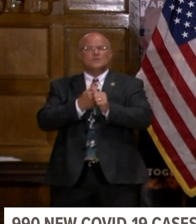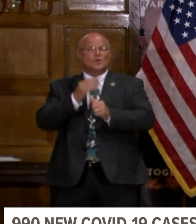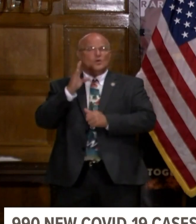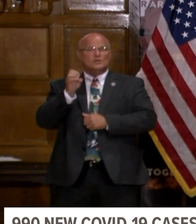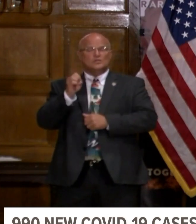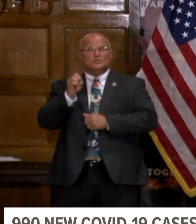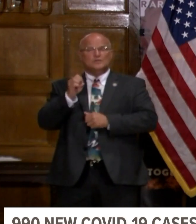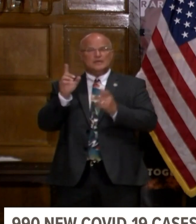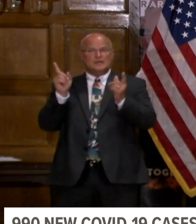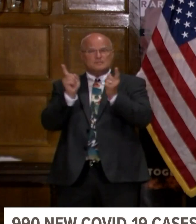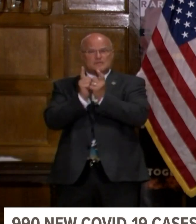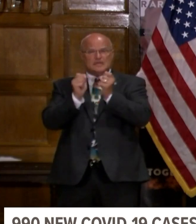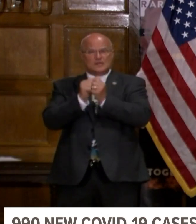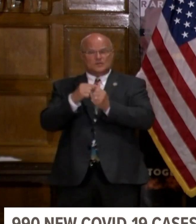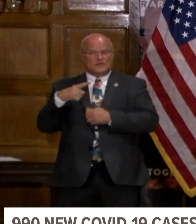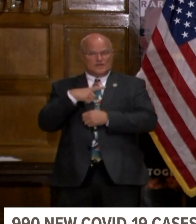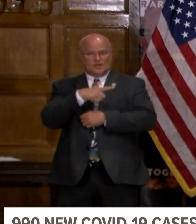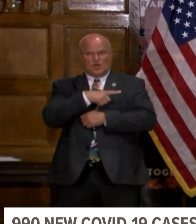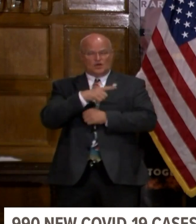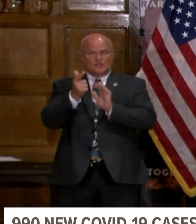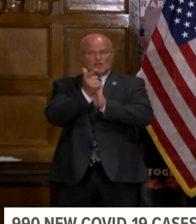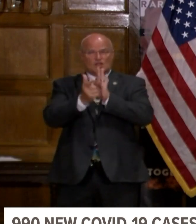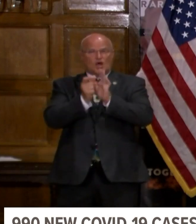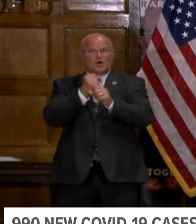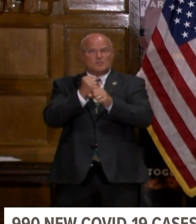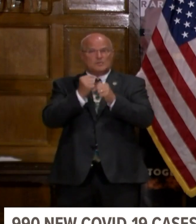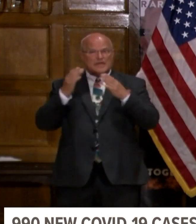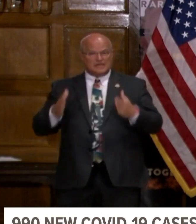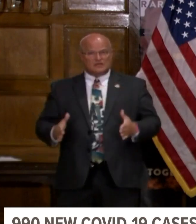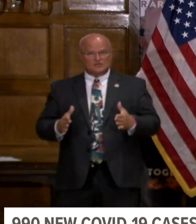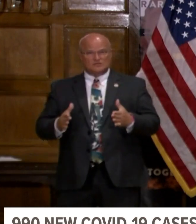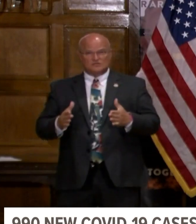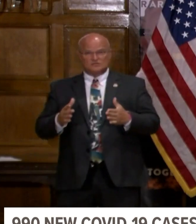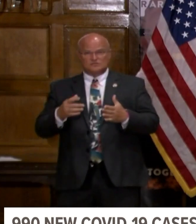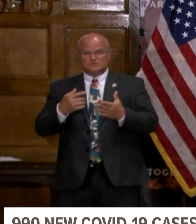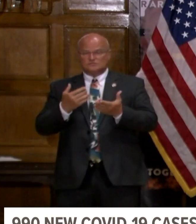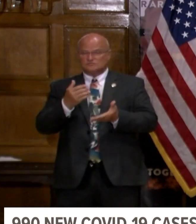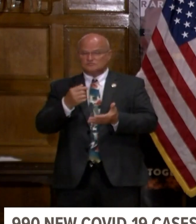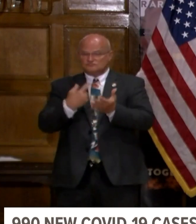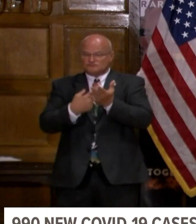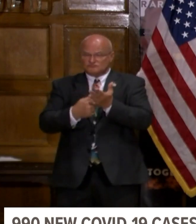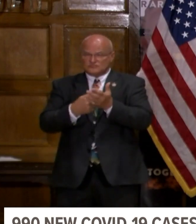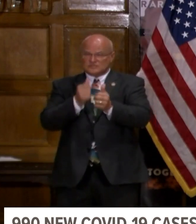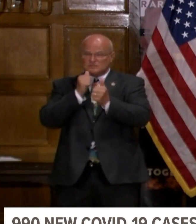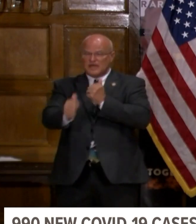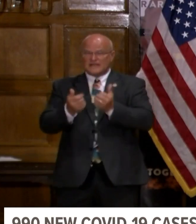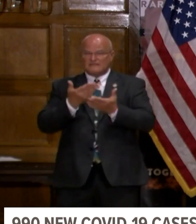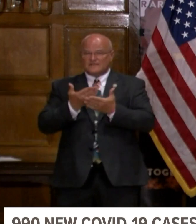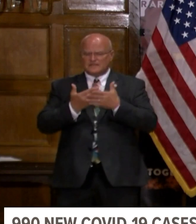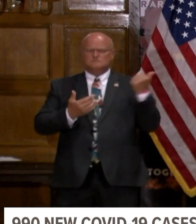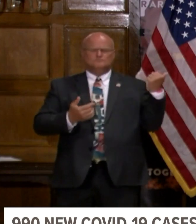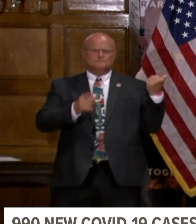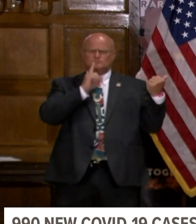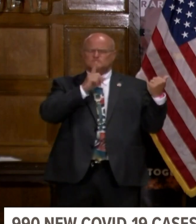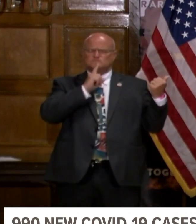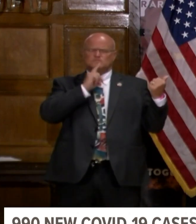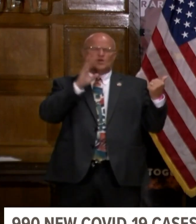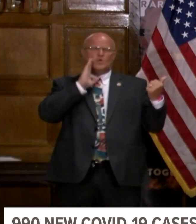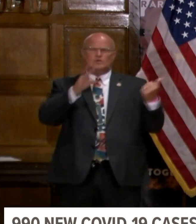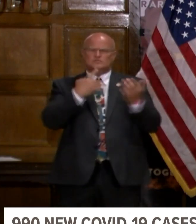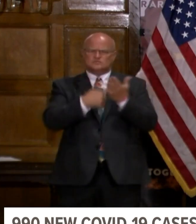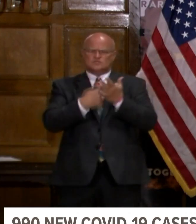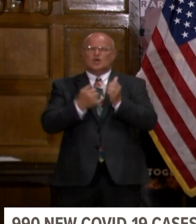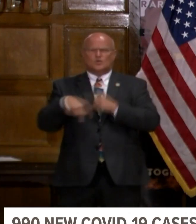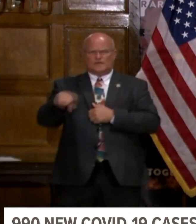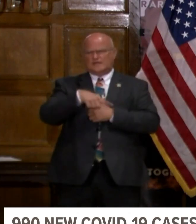you be meeting with lawmakers at all or encouraging them in any way to pass that funding? Oh, I'm sure we'll continue to